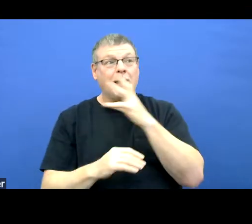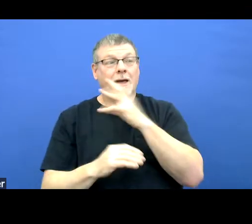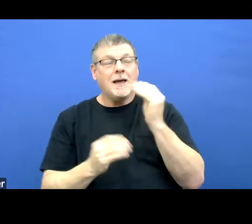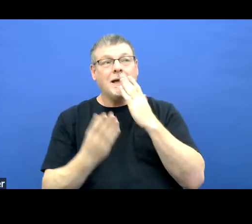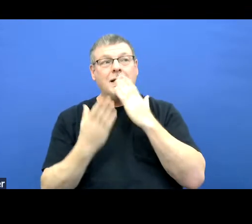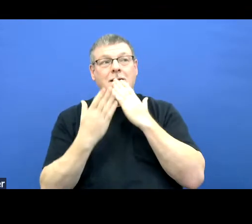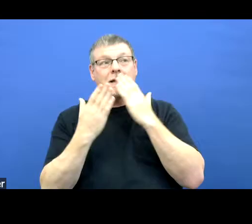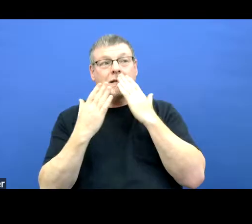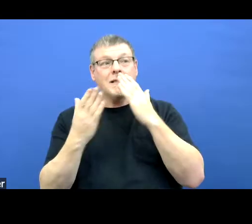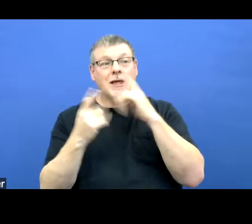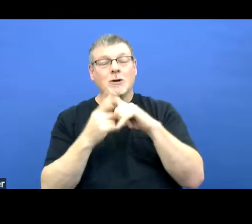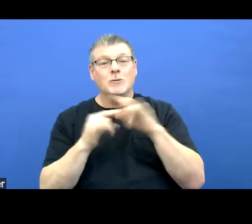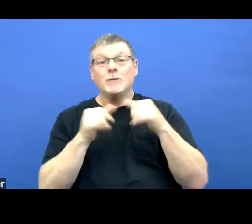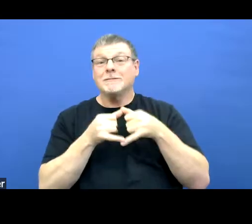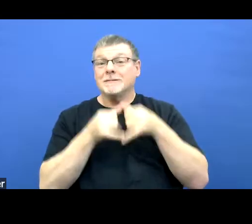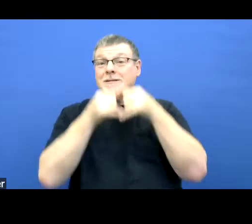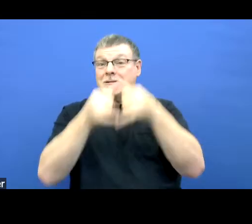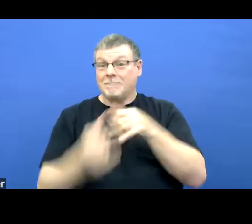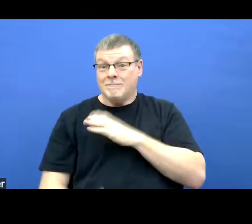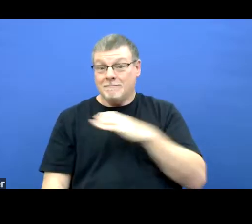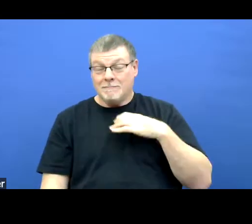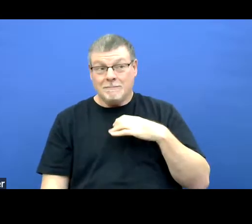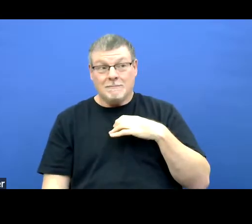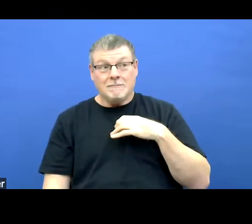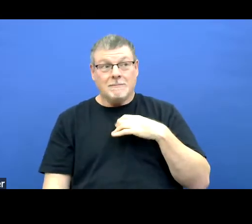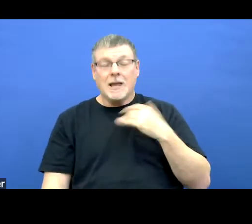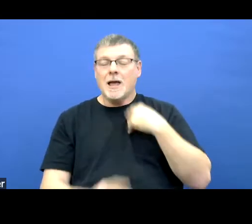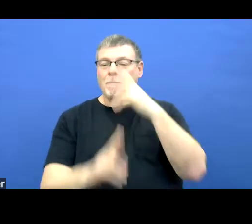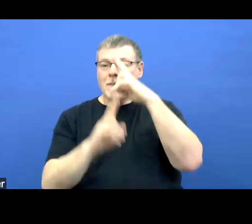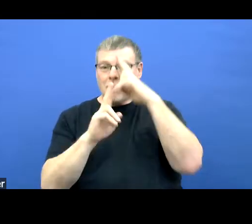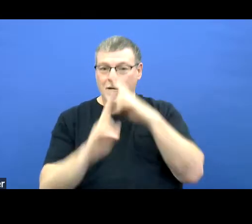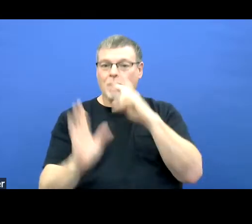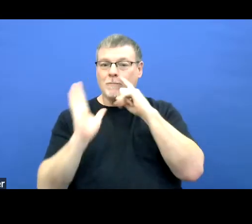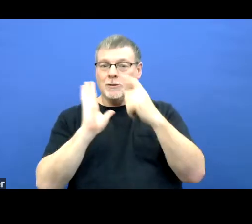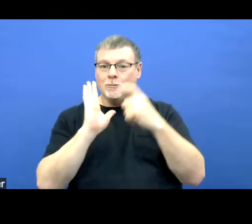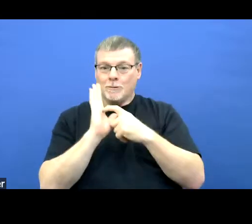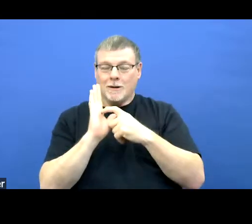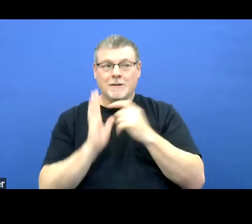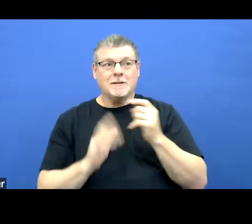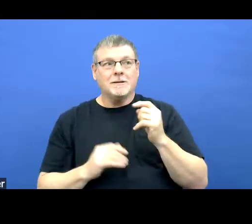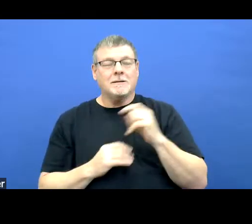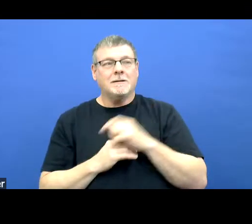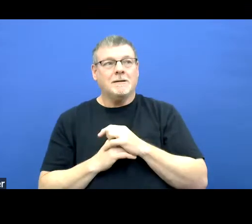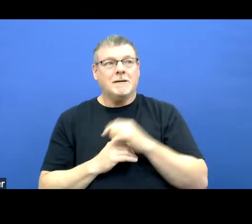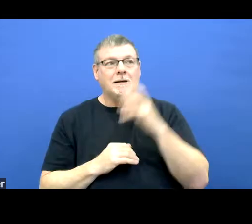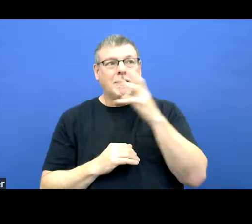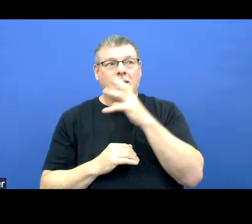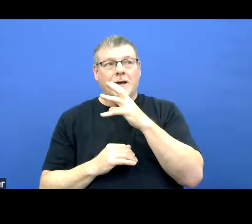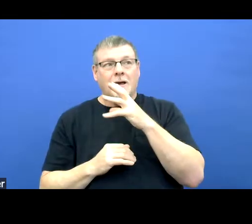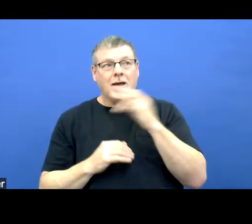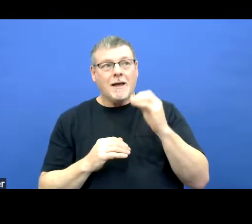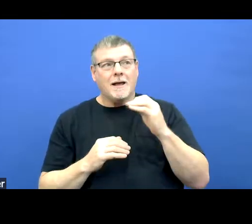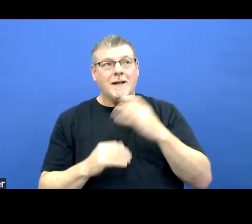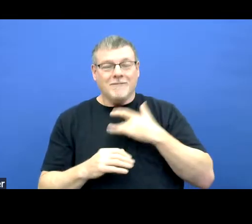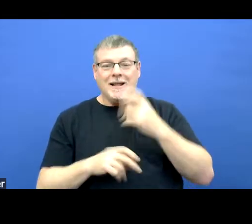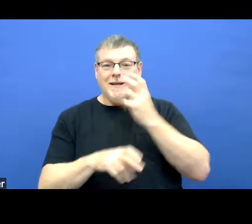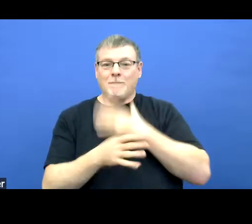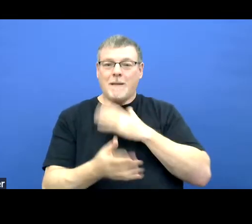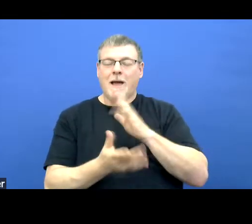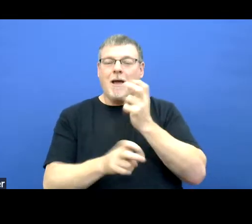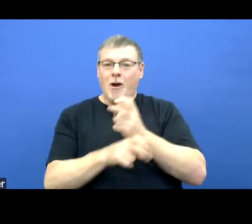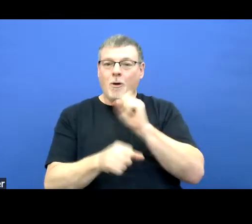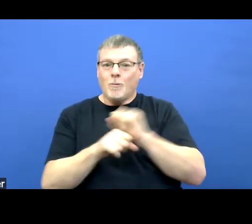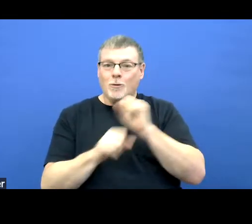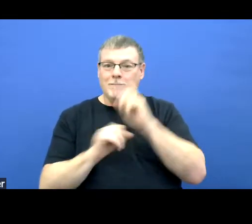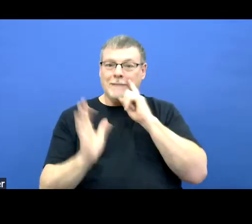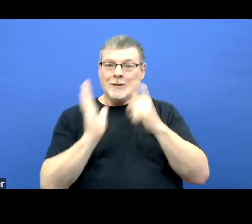to the scholarship committee. I'm honored to be recognized in this scholarship, and it feels nice that my hard work is being recognized